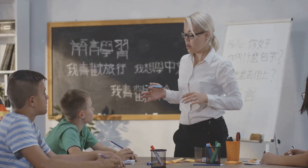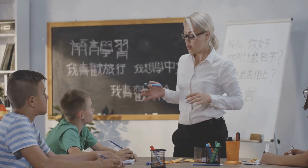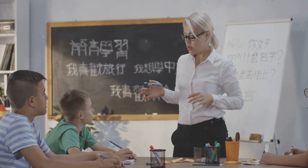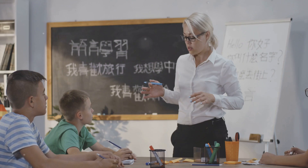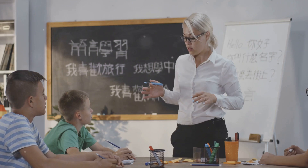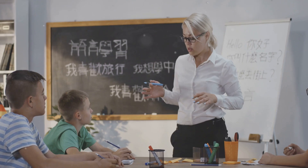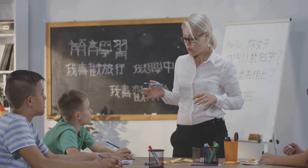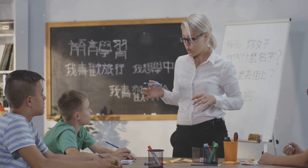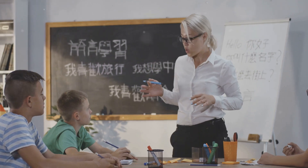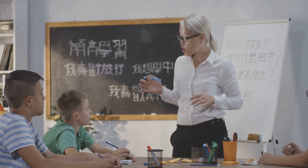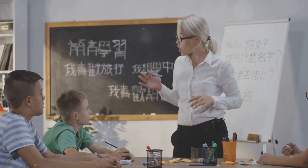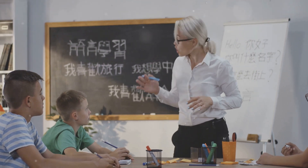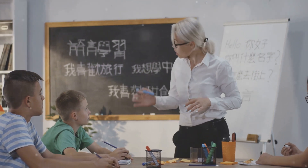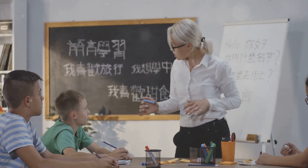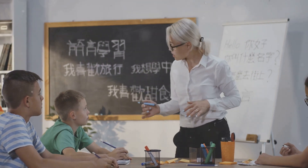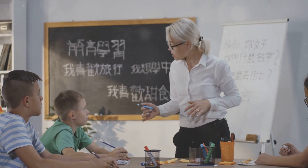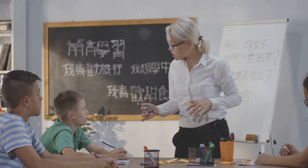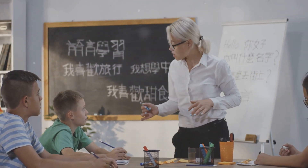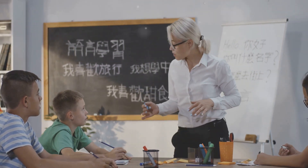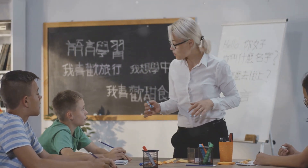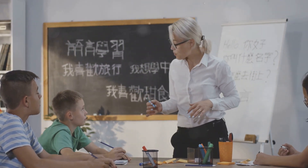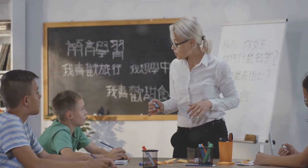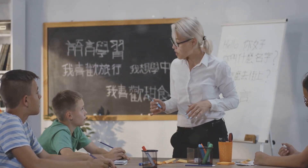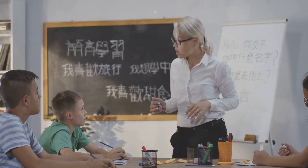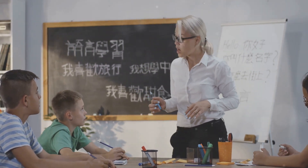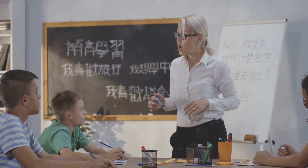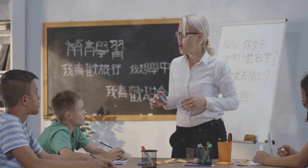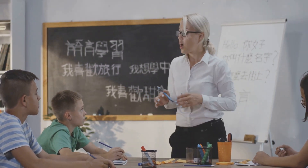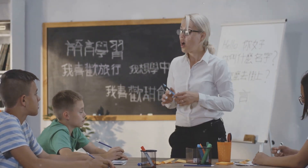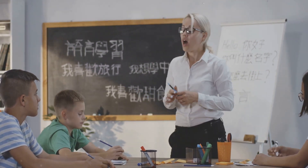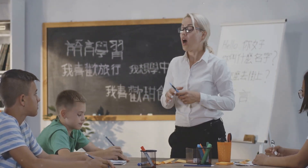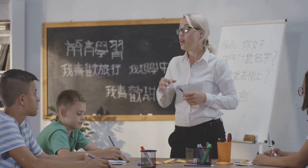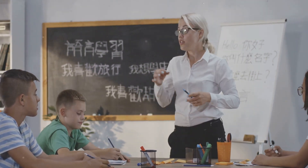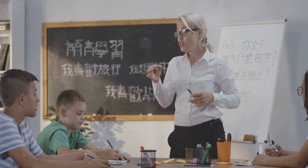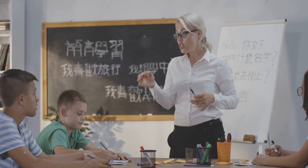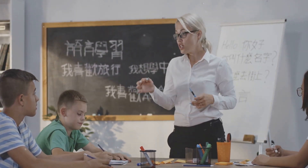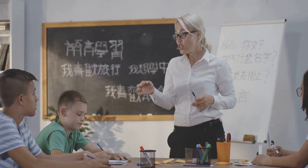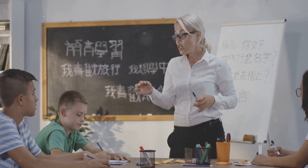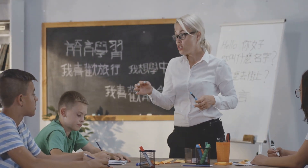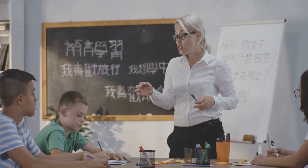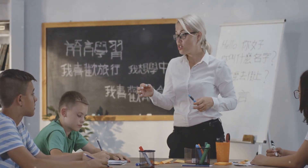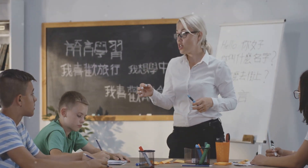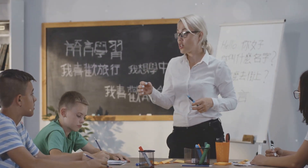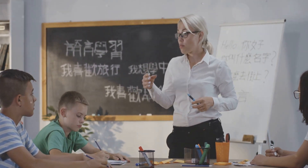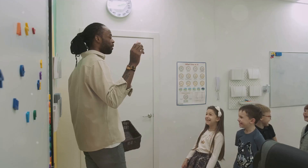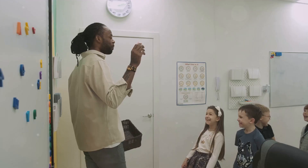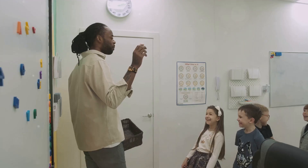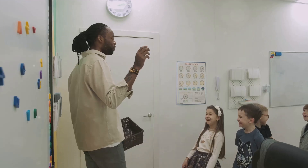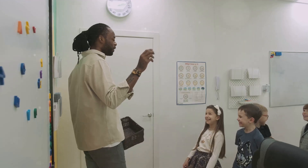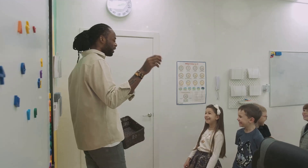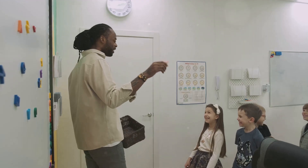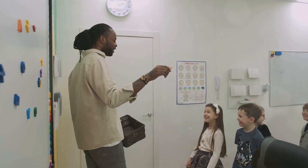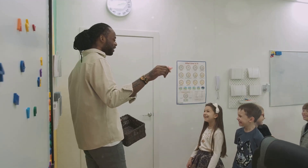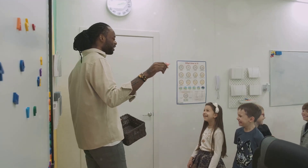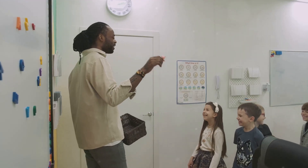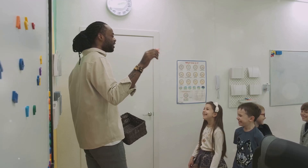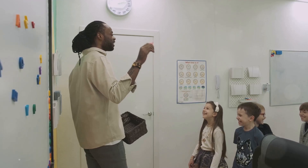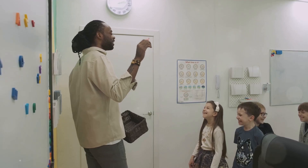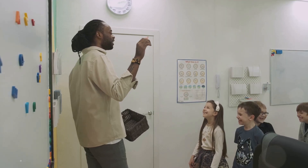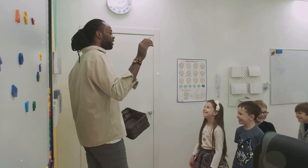see, ASL often uses fewer words than English, relying on clear signs and expressions to convey the message. By understanding these differences, you can begin